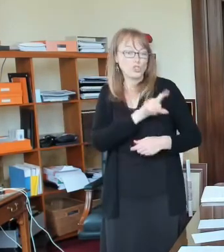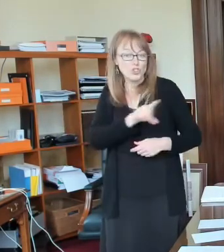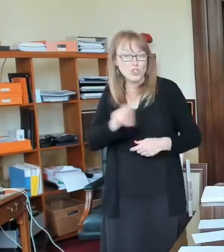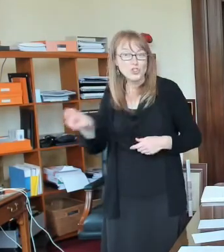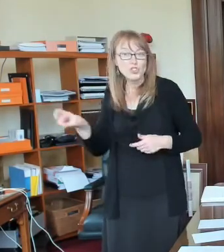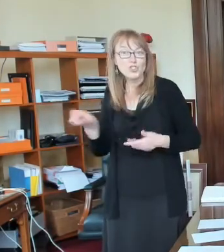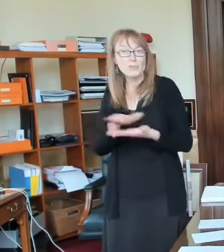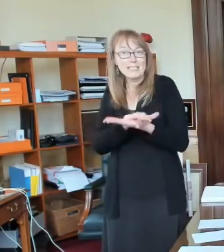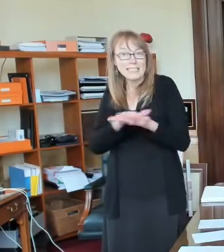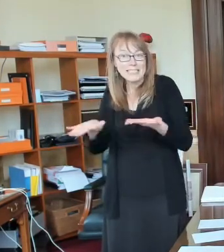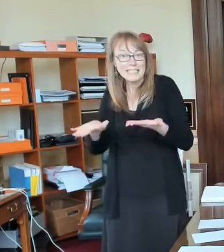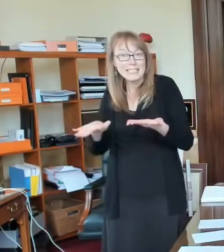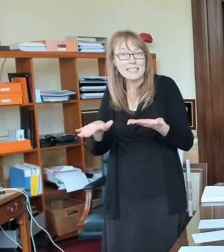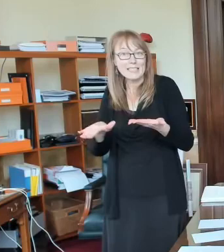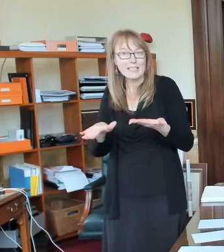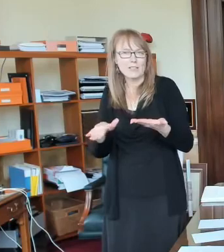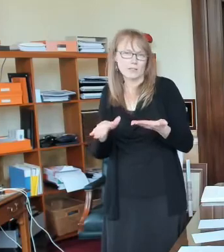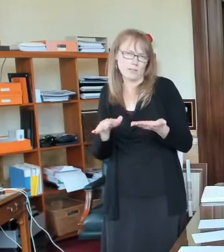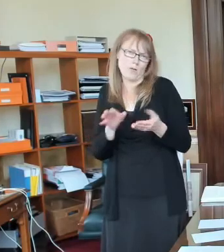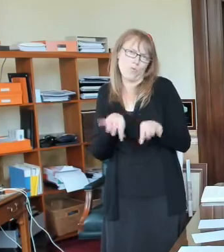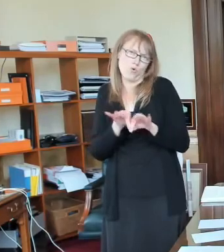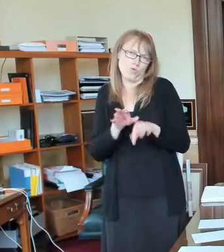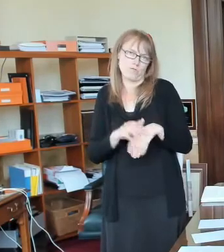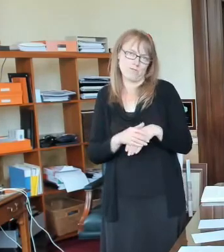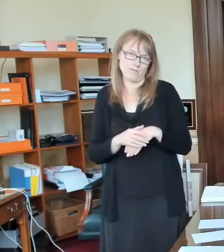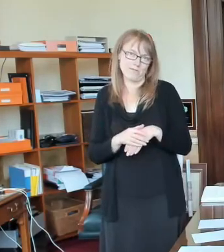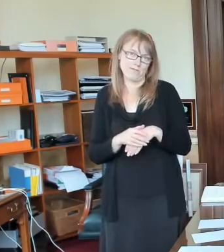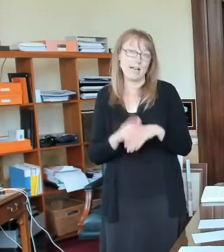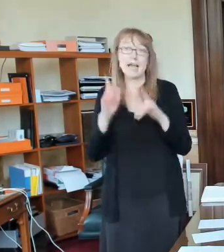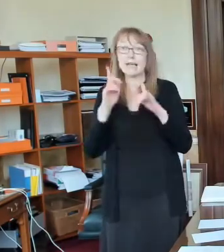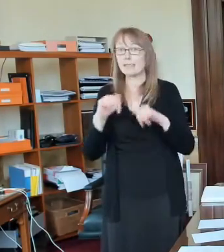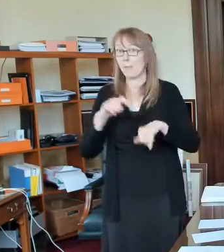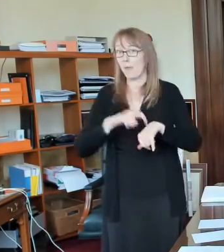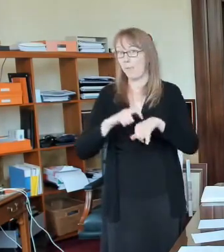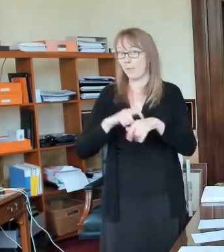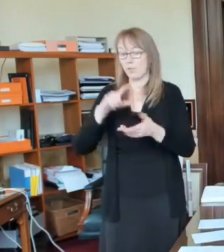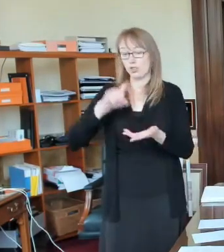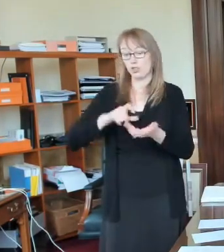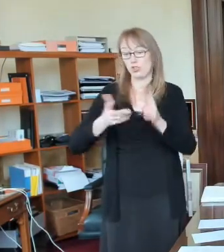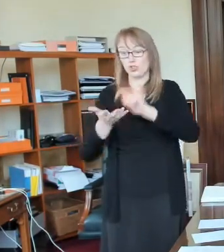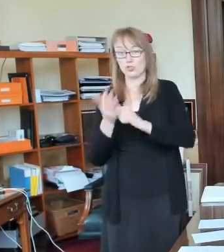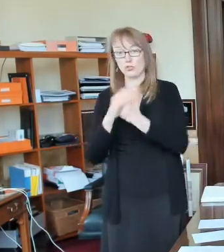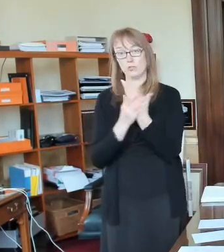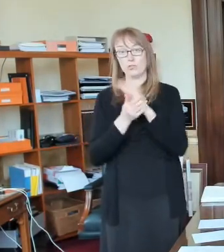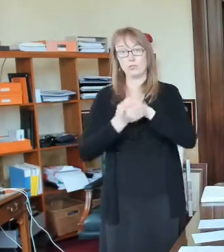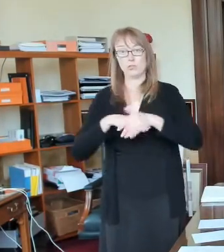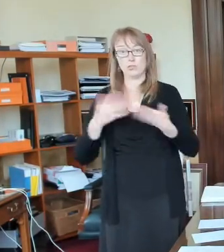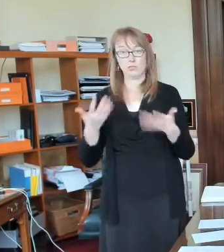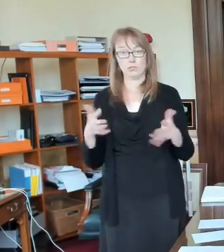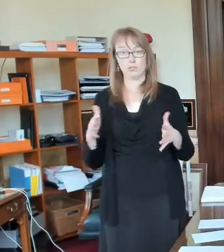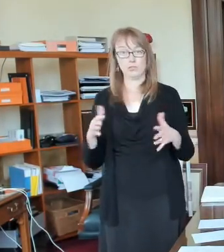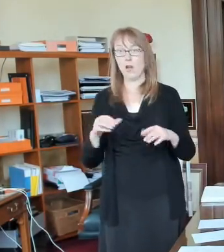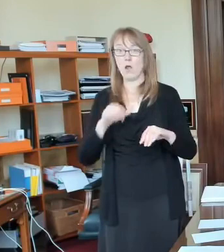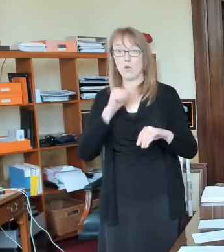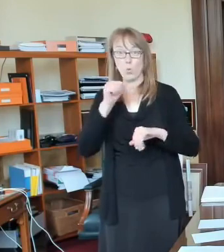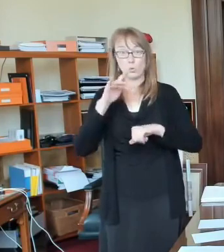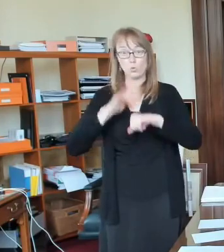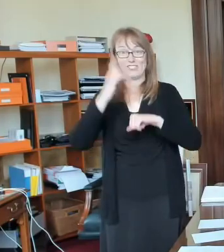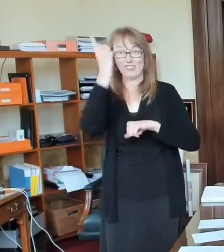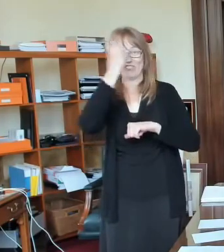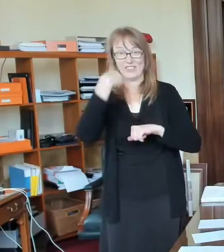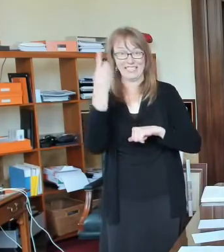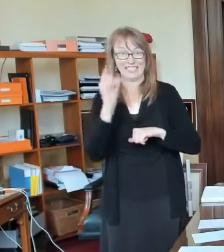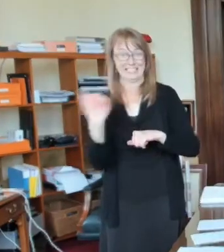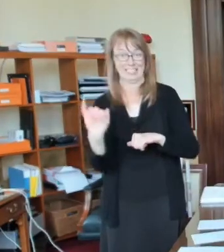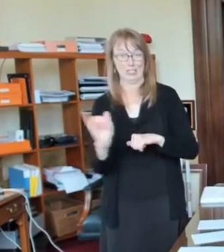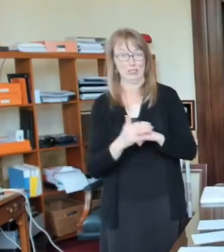start riding your rental scooter. And you should definitely use hand sanitizer and not touch your face because, you know, they